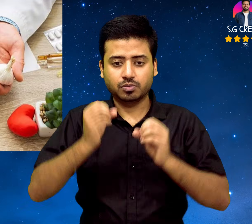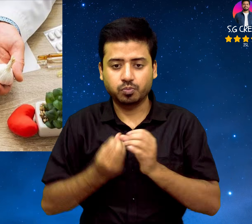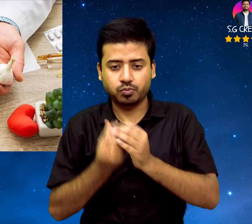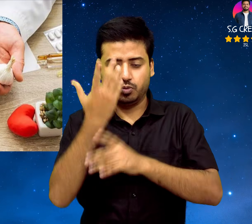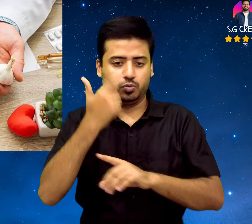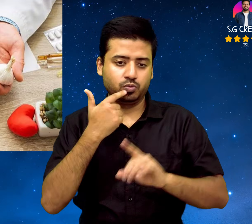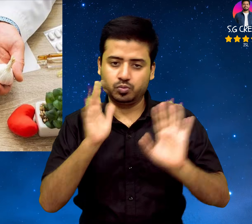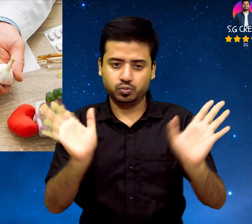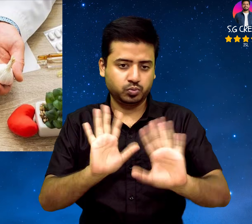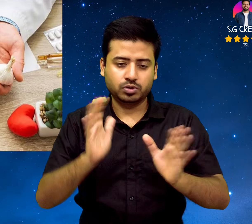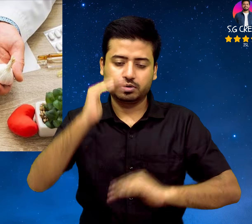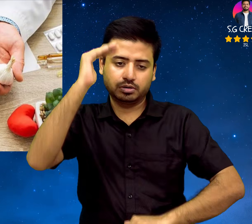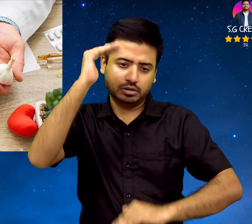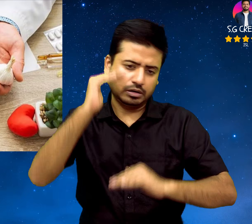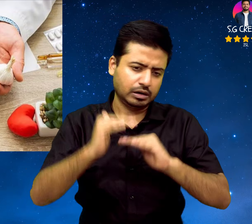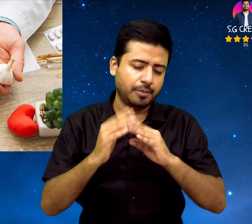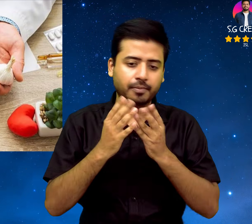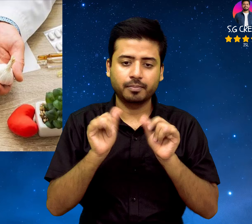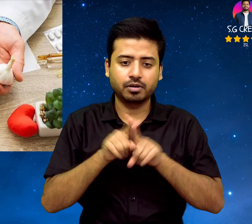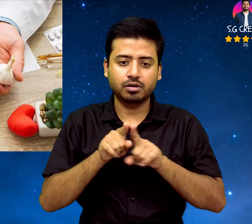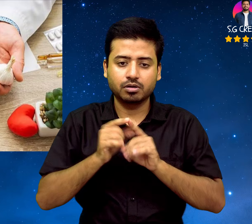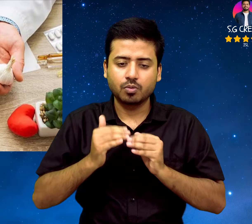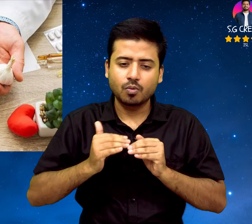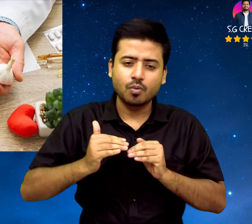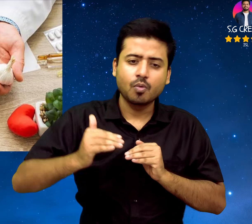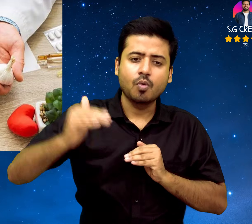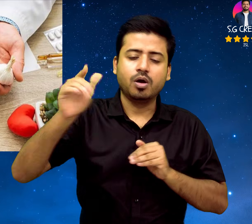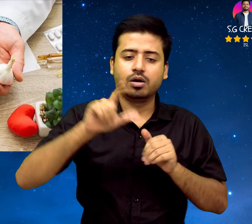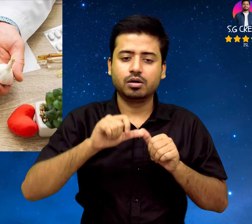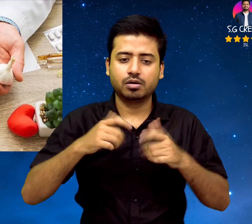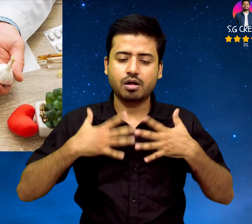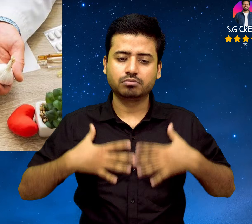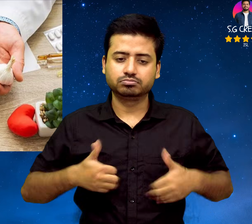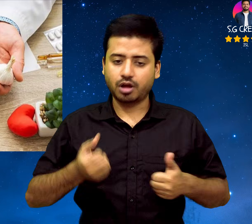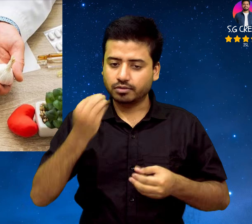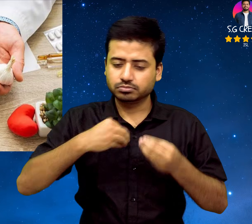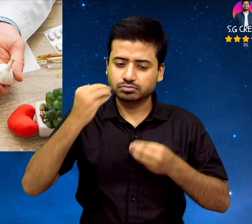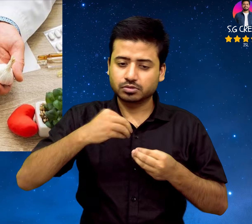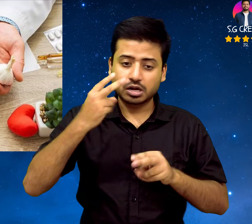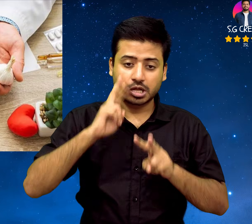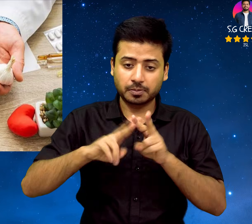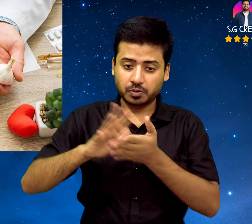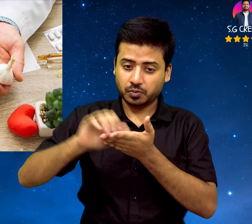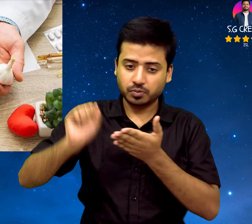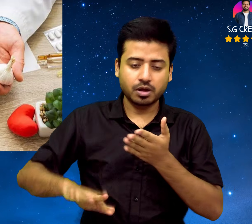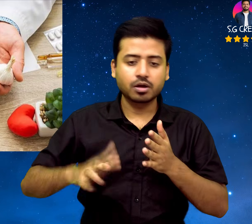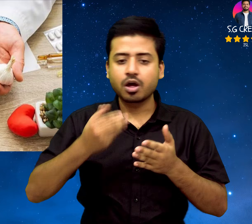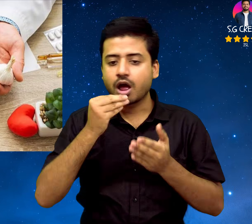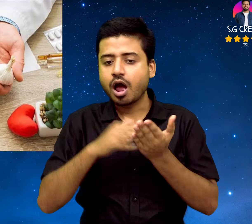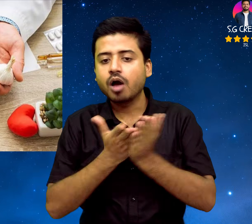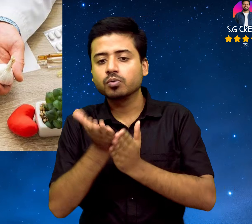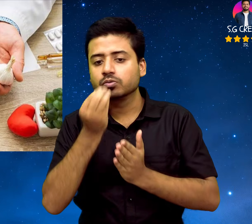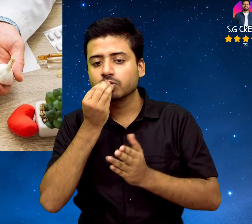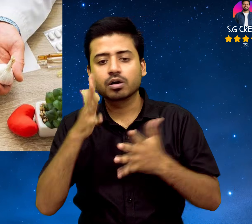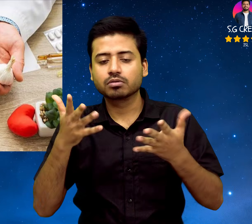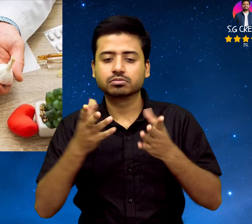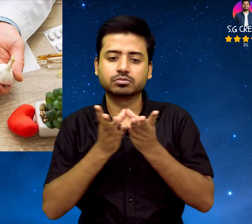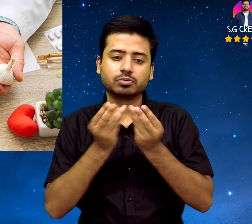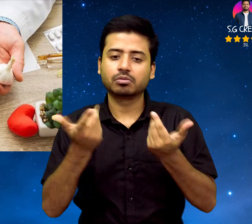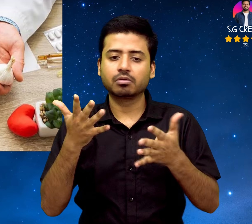camphorol. These molecules scavenge reactive oxygen species, ROS, protect cellular membranes, mitigate joint